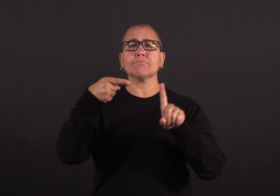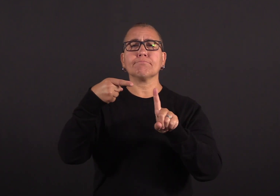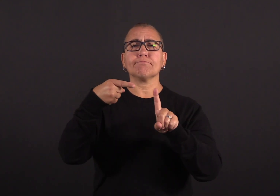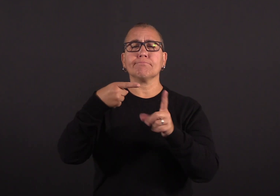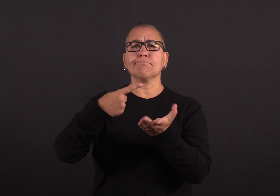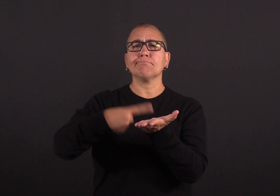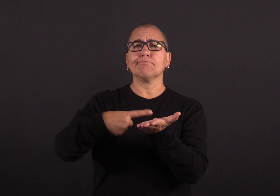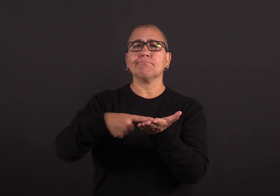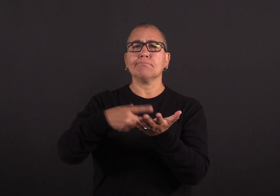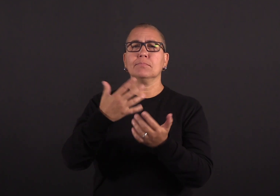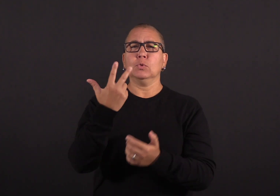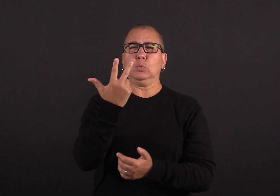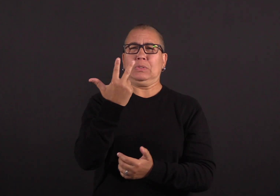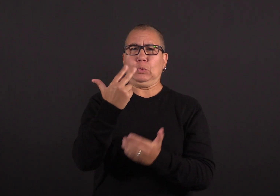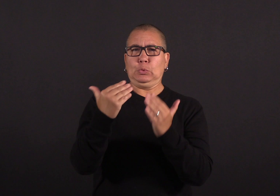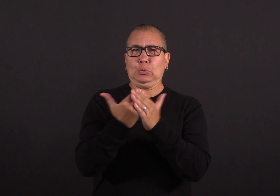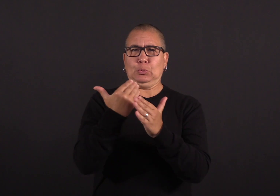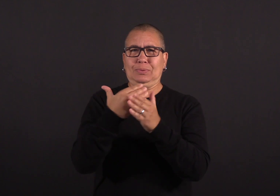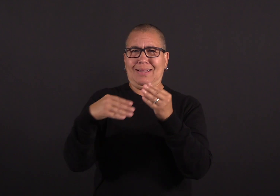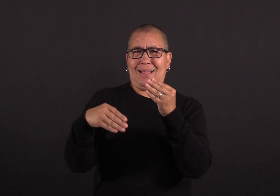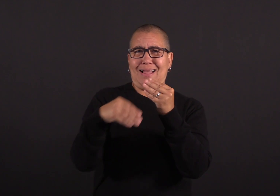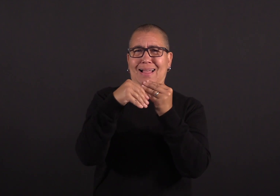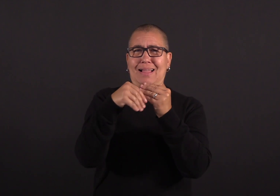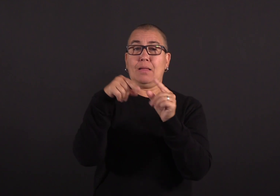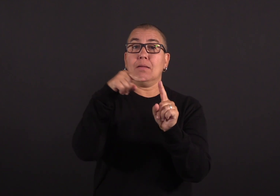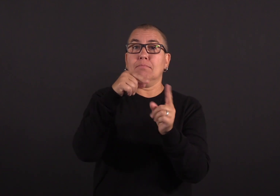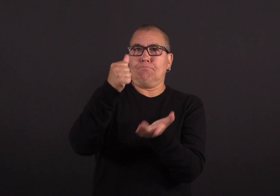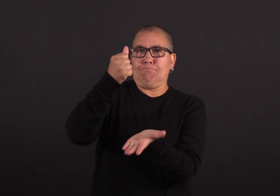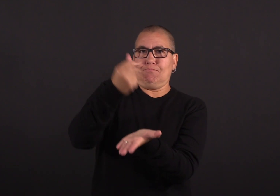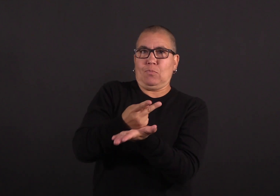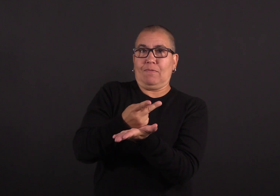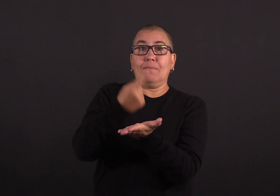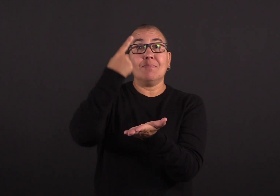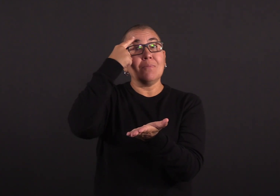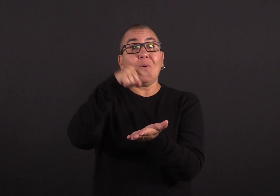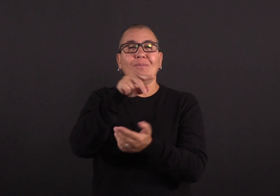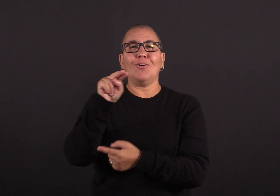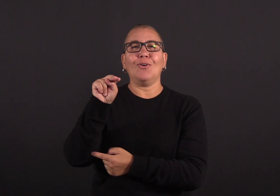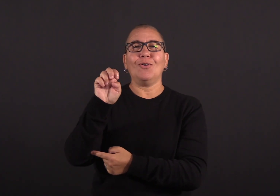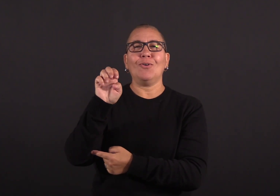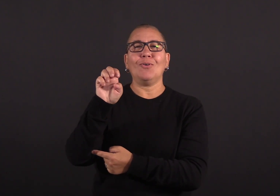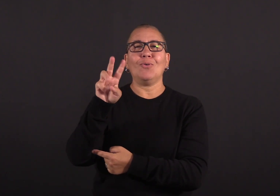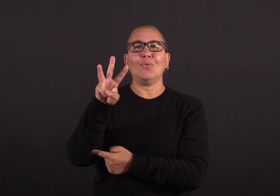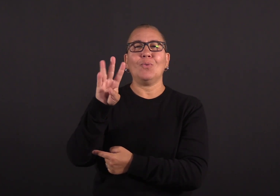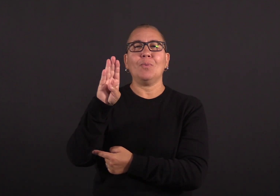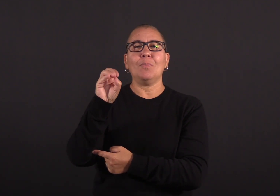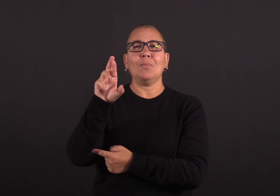3 additional conditions approved for newborn screening in Minnesota.